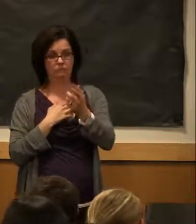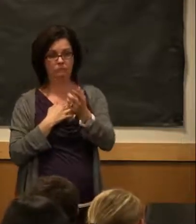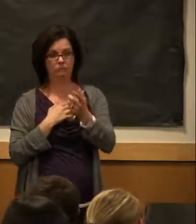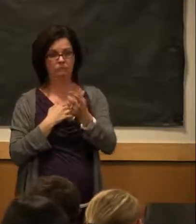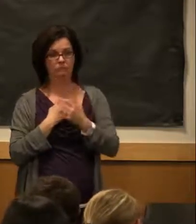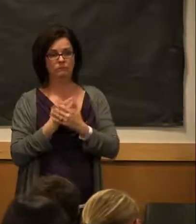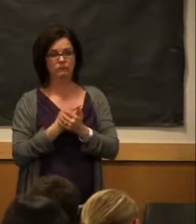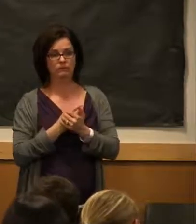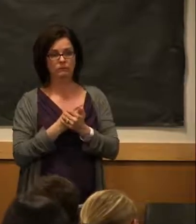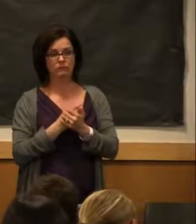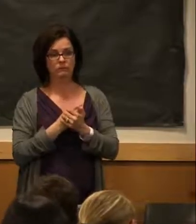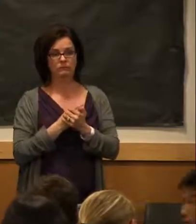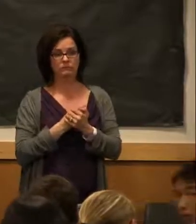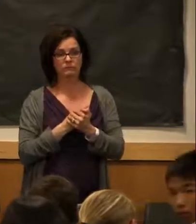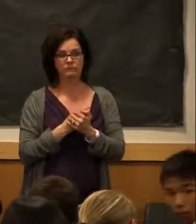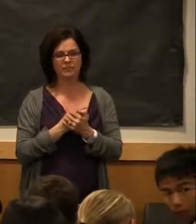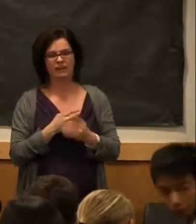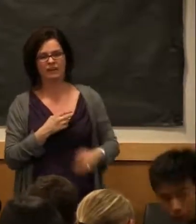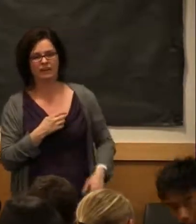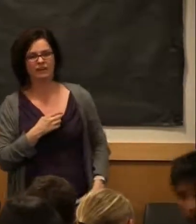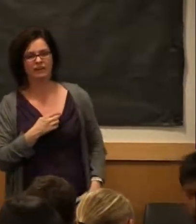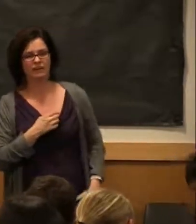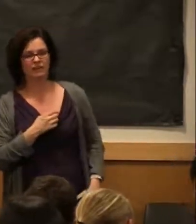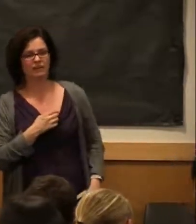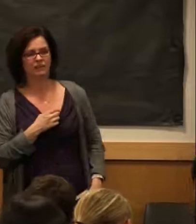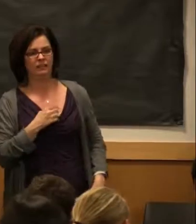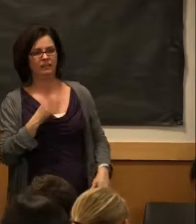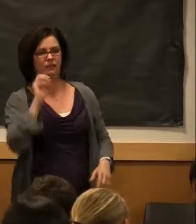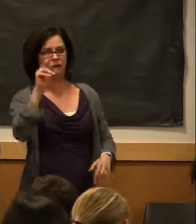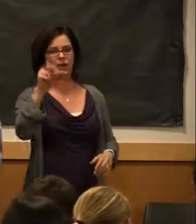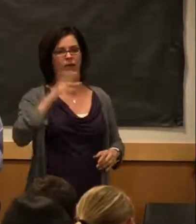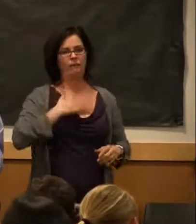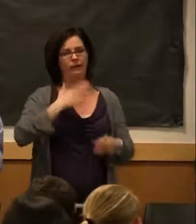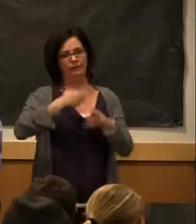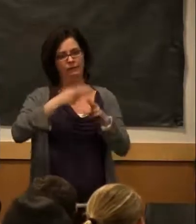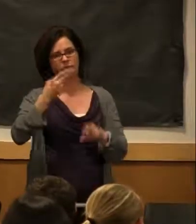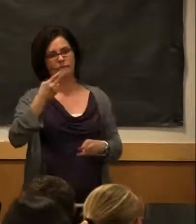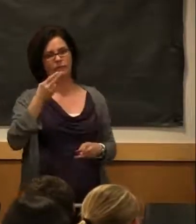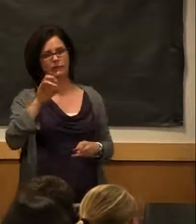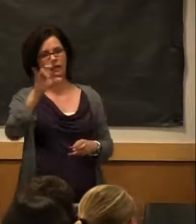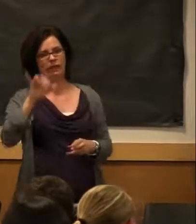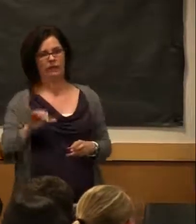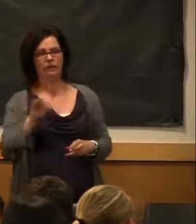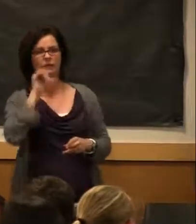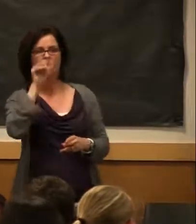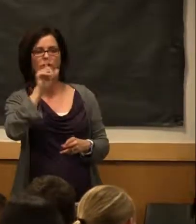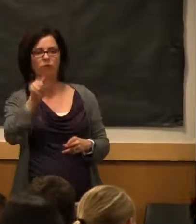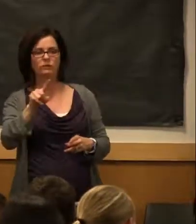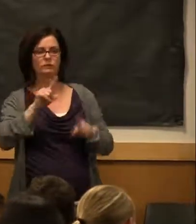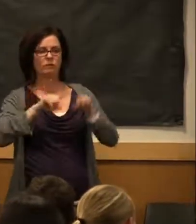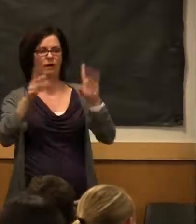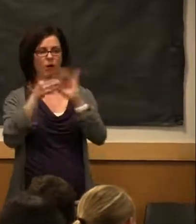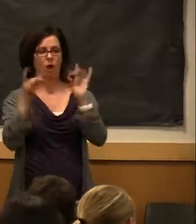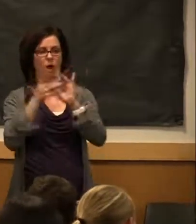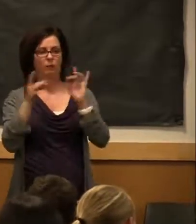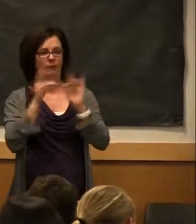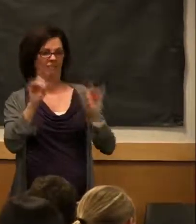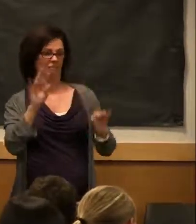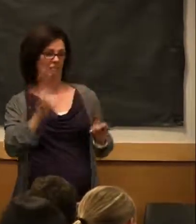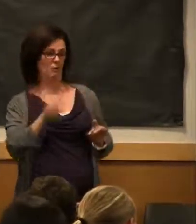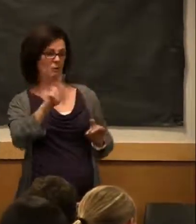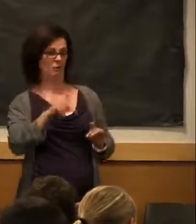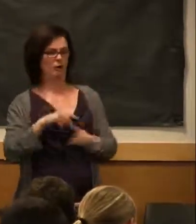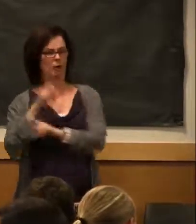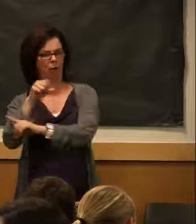Okay, I'm Haley, and it's not really a question, but more like a comment. Okay. If that's okay.